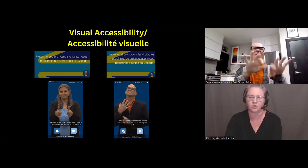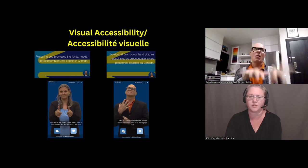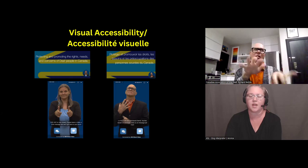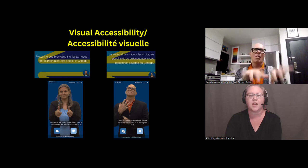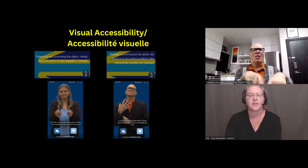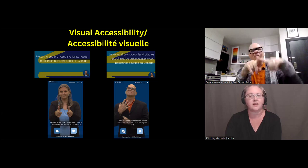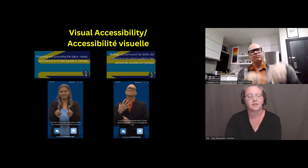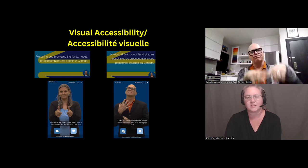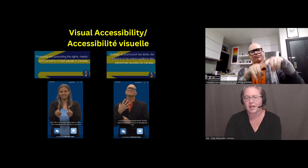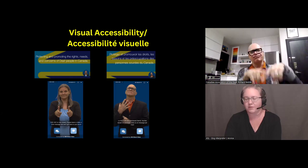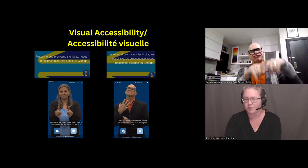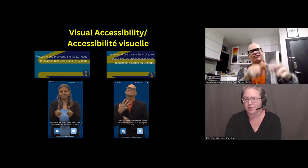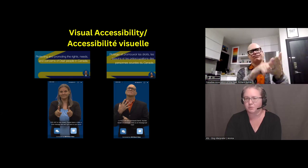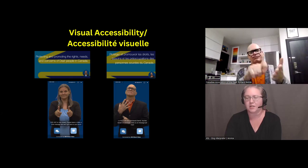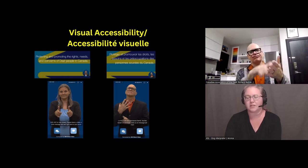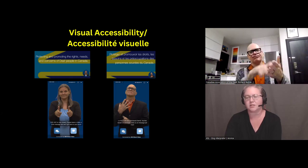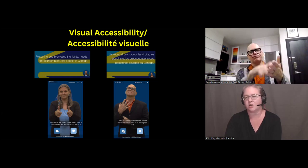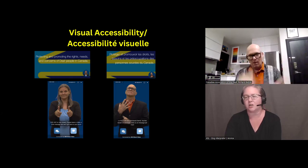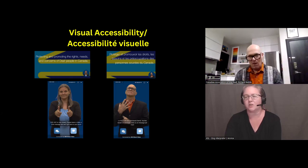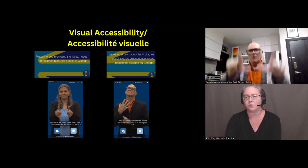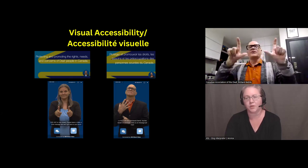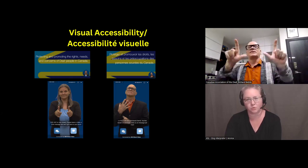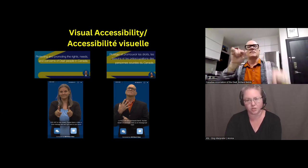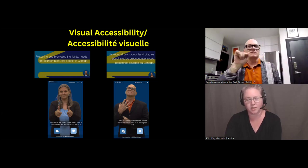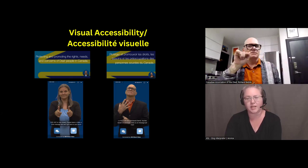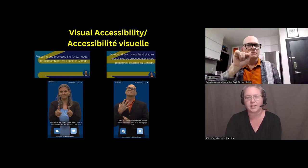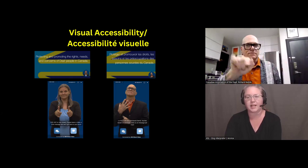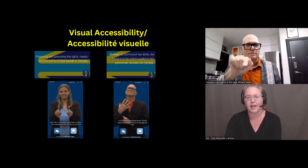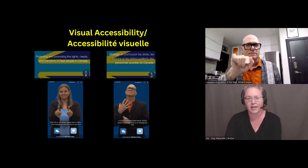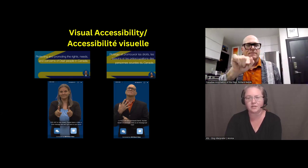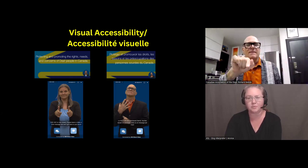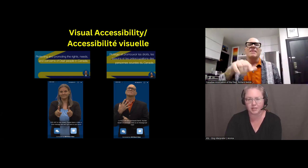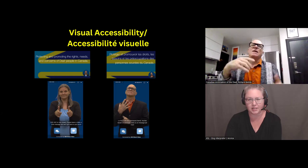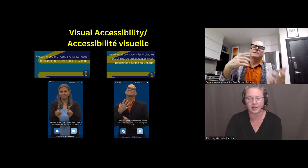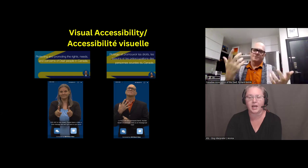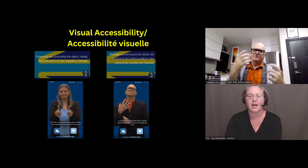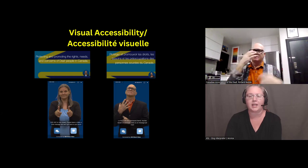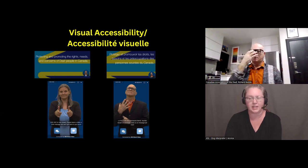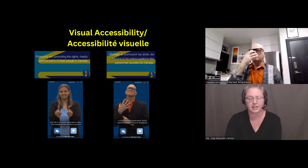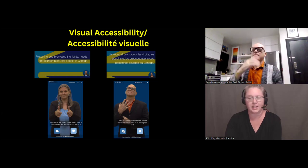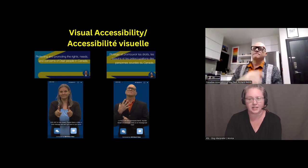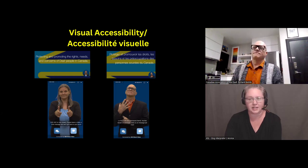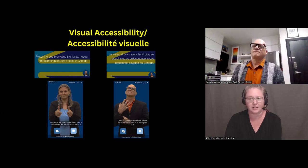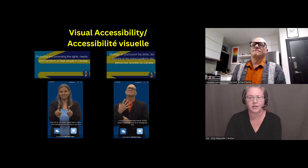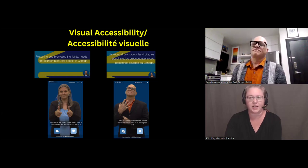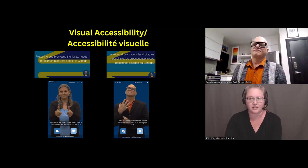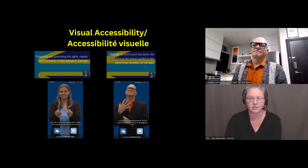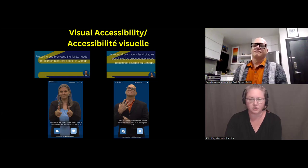individuals. There doesn't have to be a dependence on the written word. It can be in ASL, LSQ,